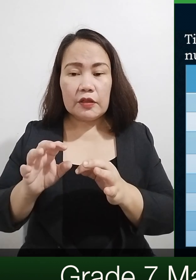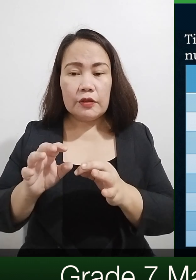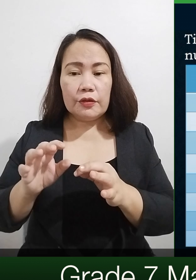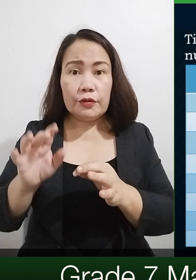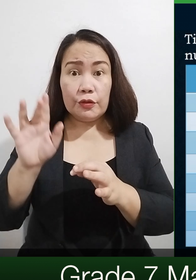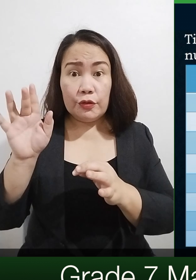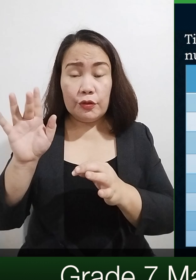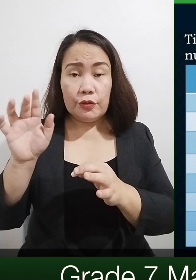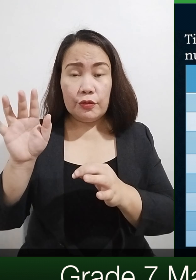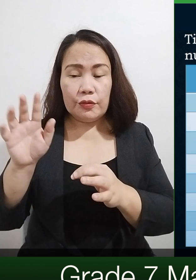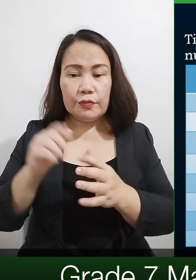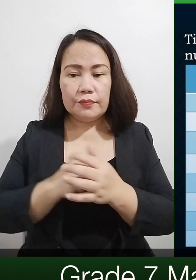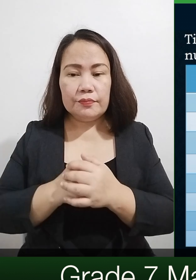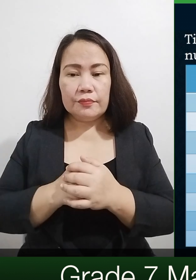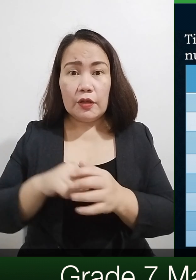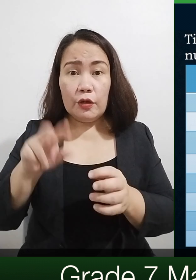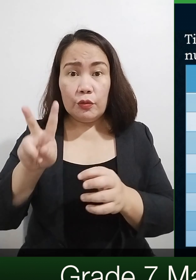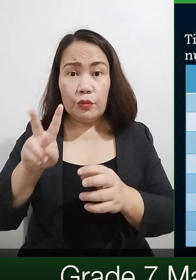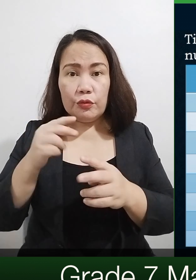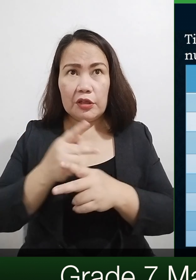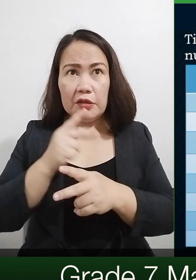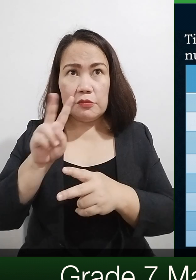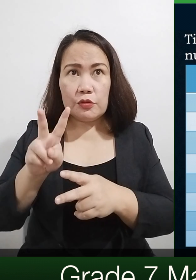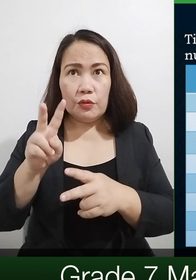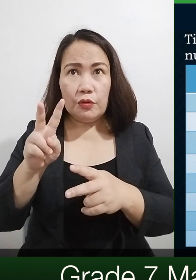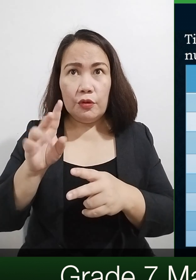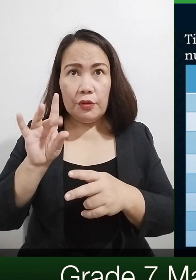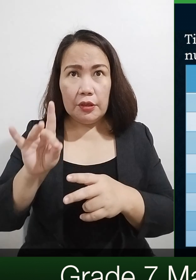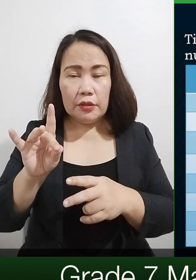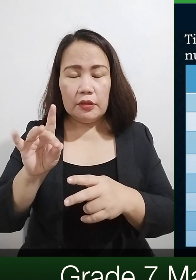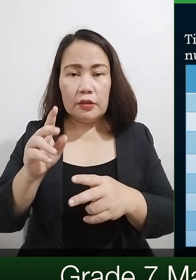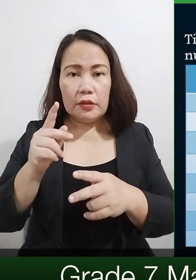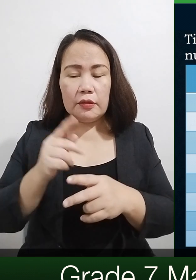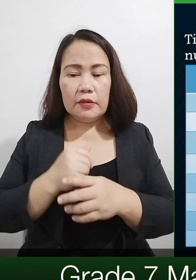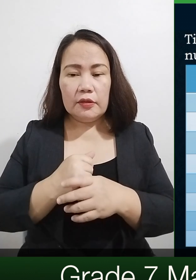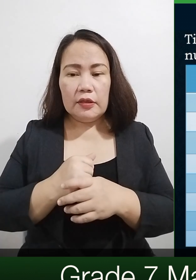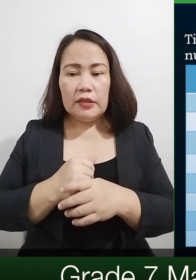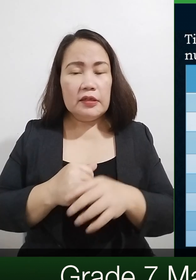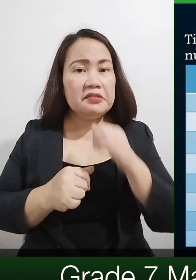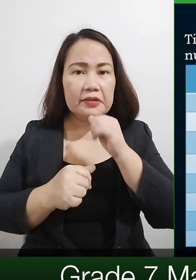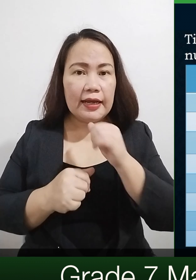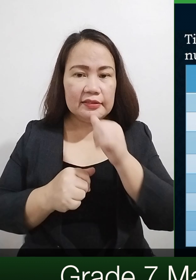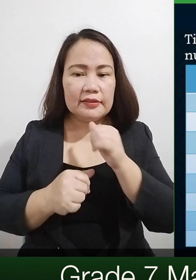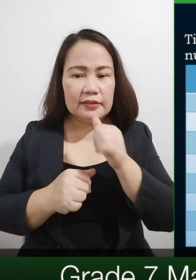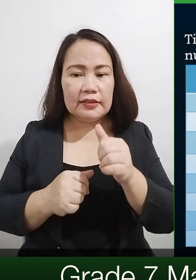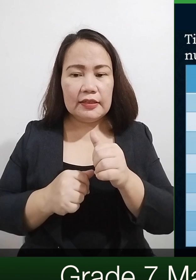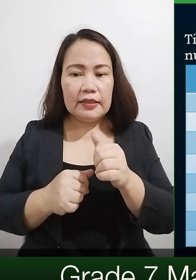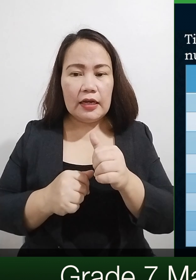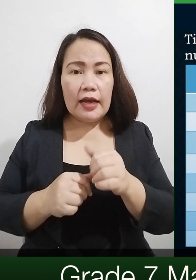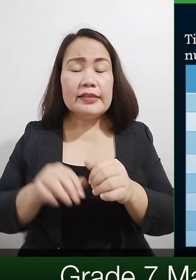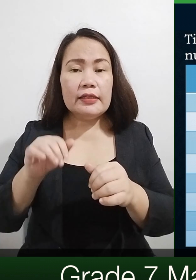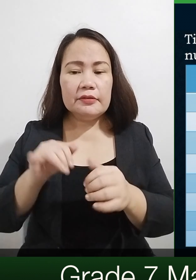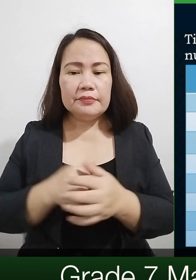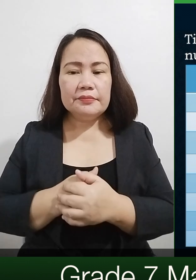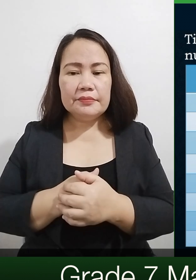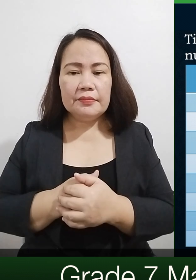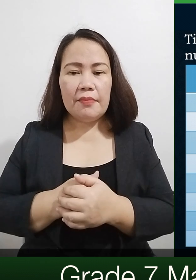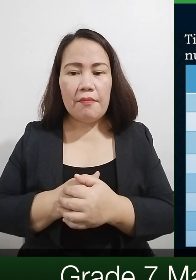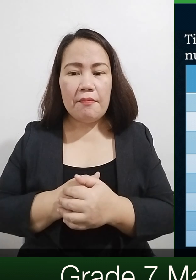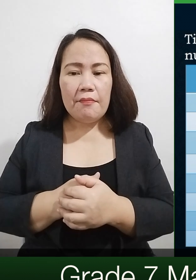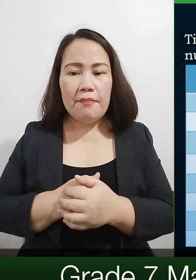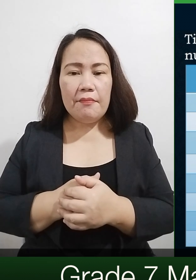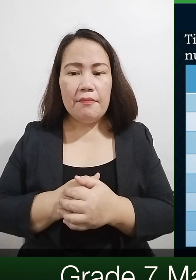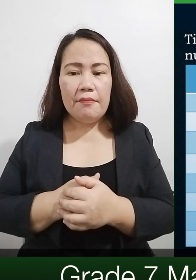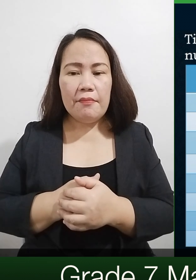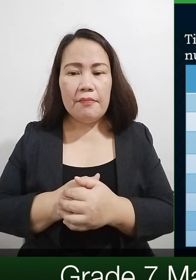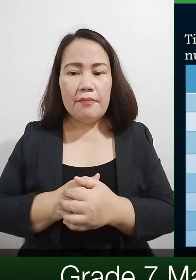by itself, 2 times 2 is 4, 4 times 2 is 8. So, therefore, 8 is a perfect cube. So, if